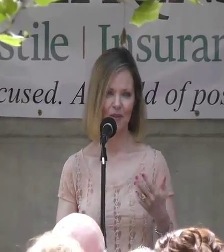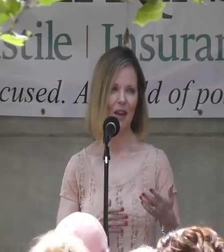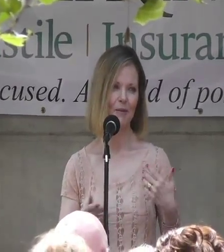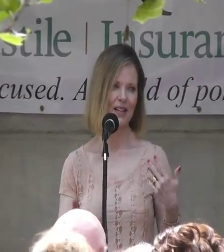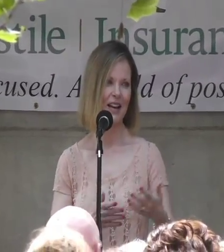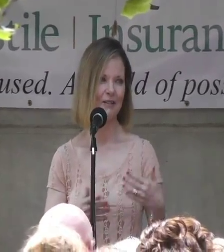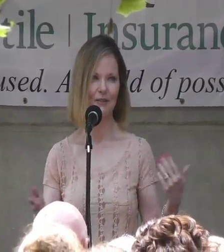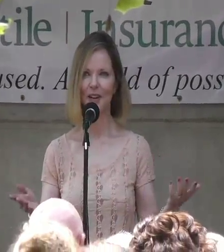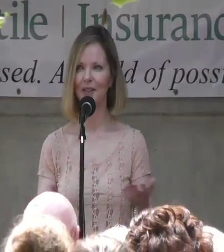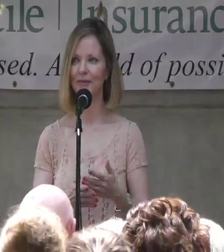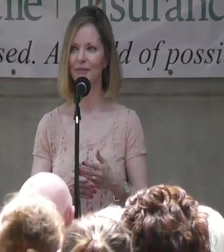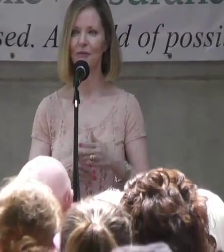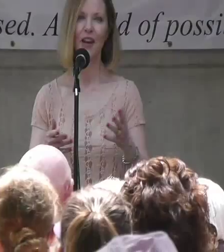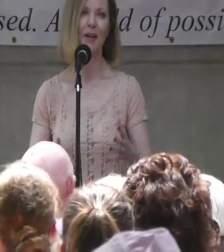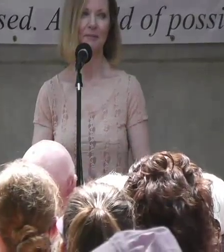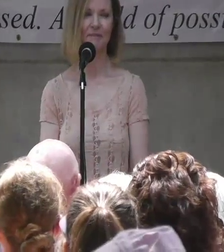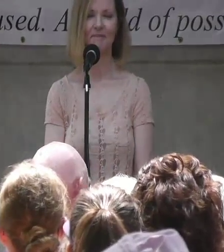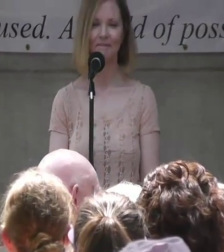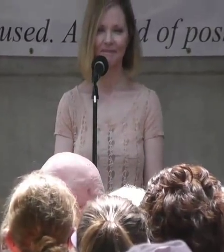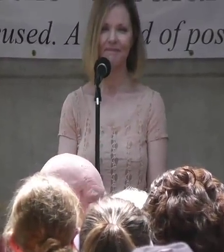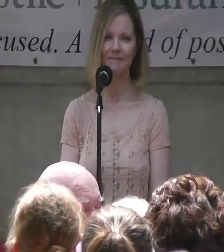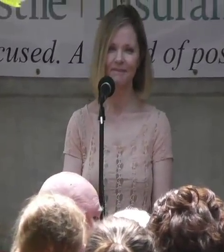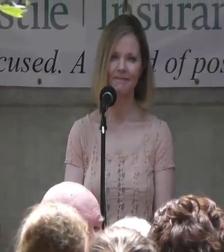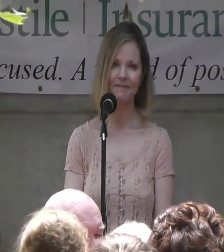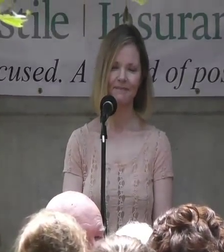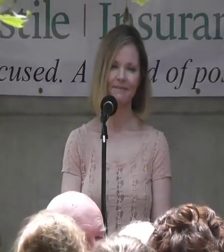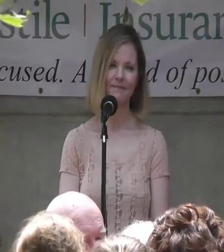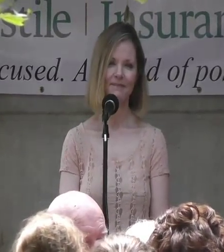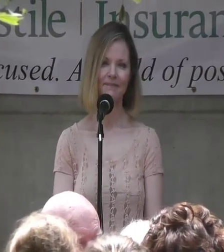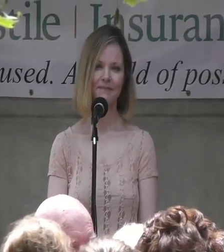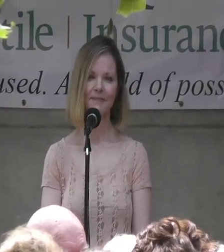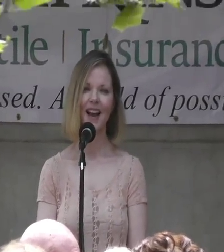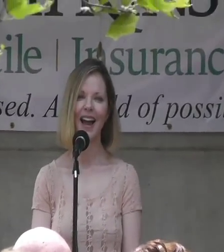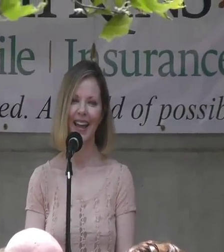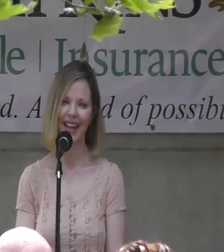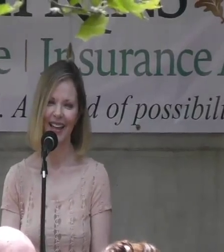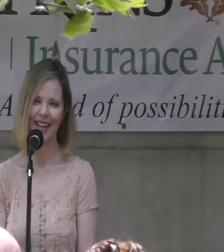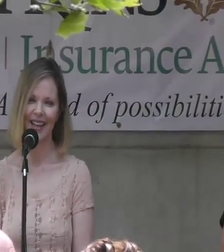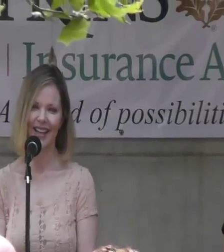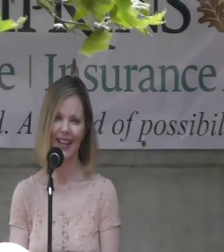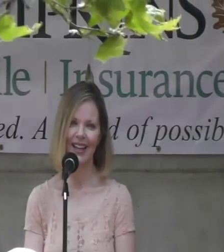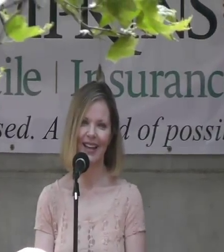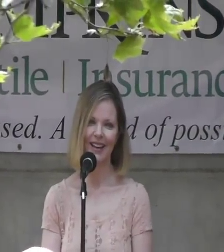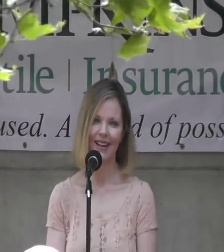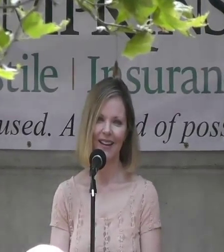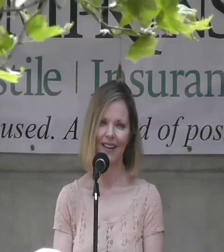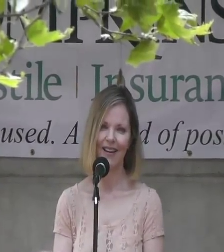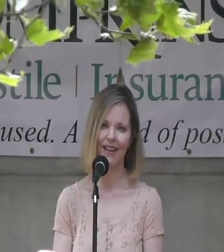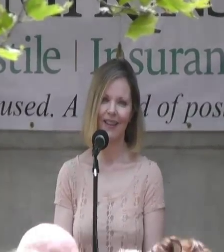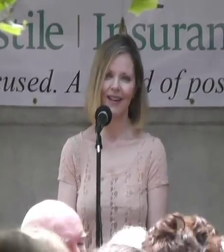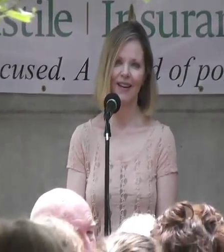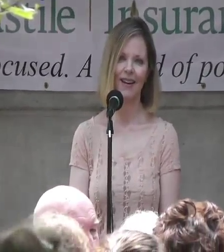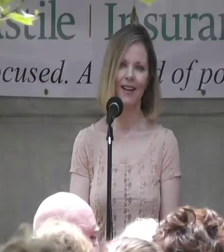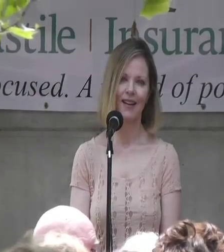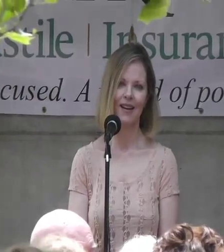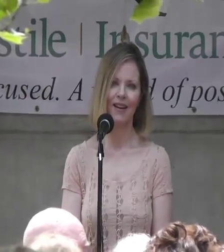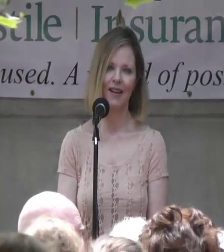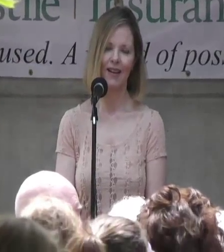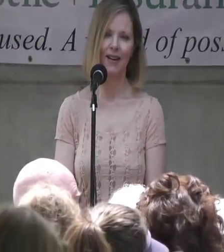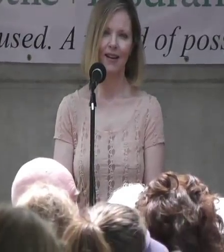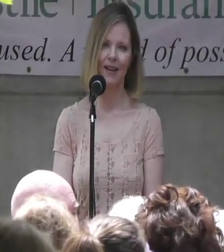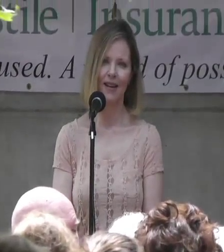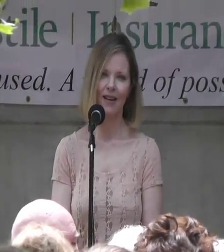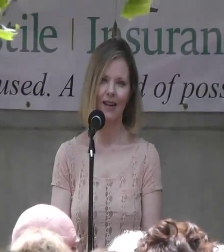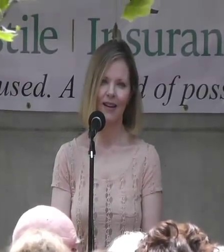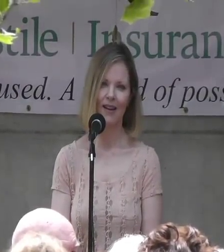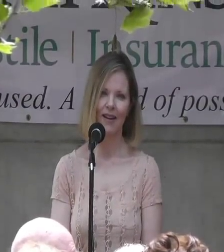it was kind of fitting. Hi. I always wondered how difficult it was for you